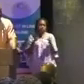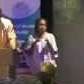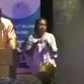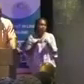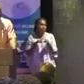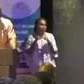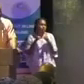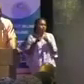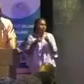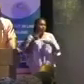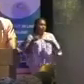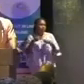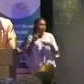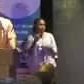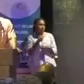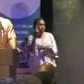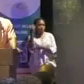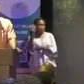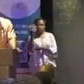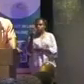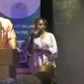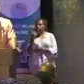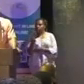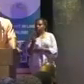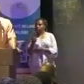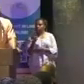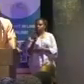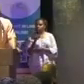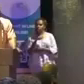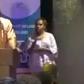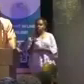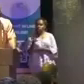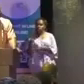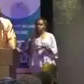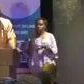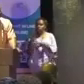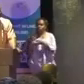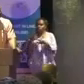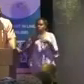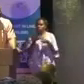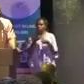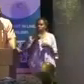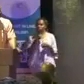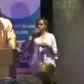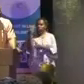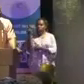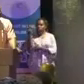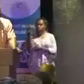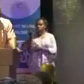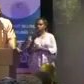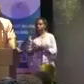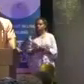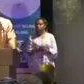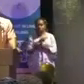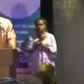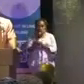outside, please limit him. Limit him past time. Yes, we point